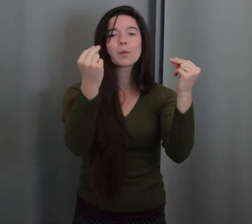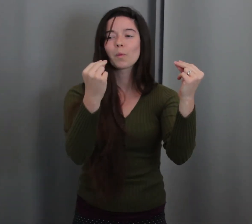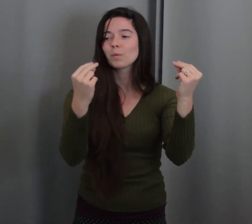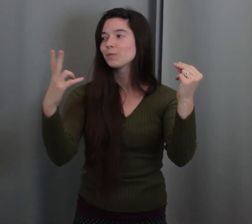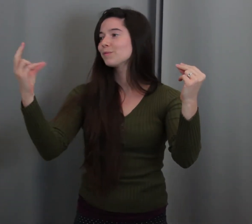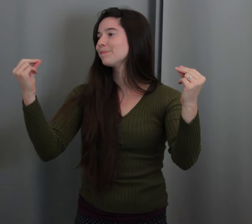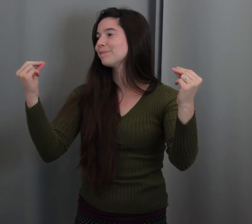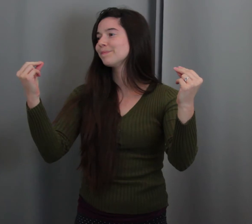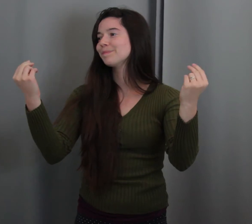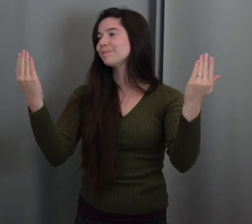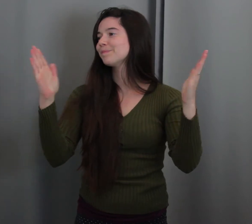my face.